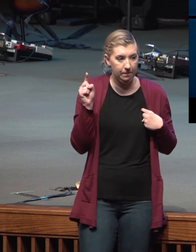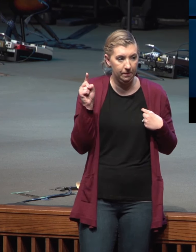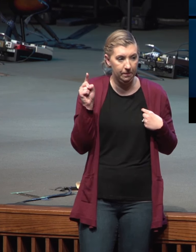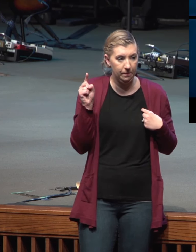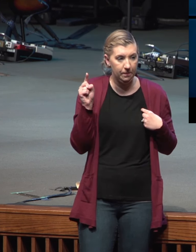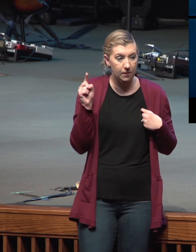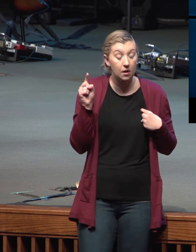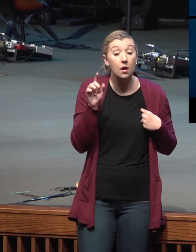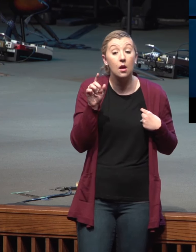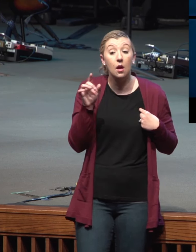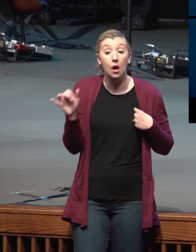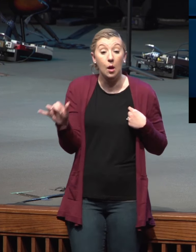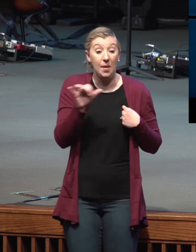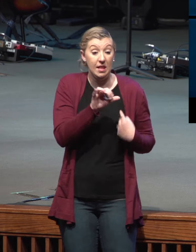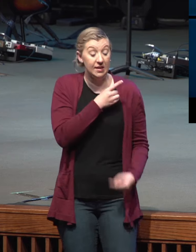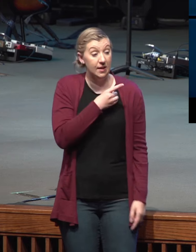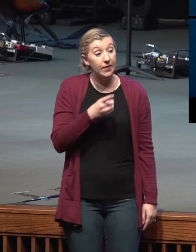But like David did,